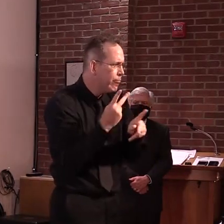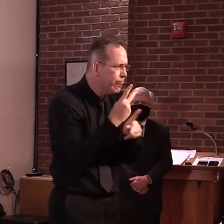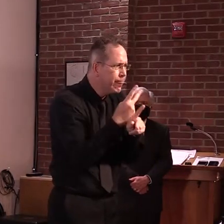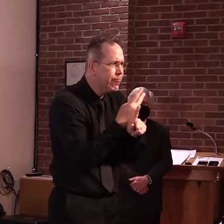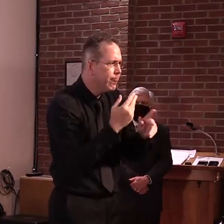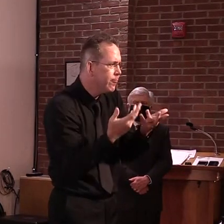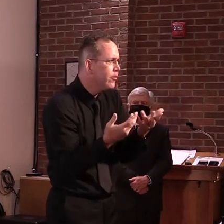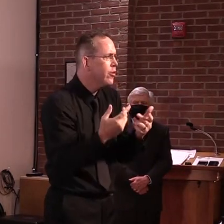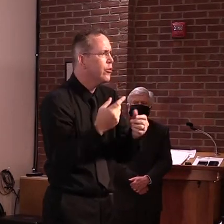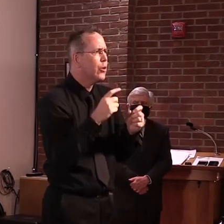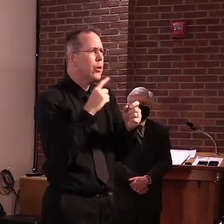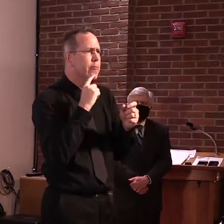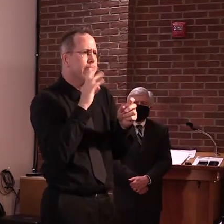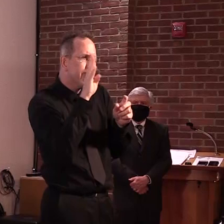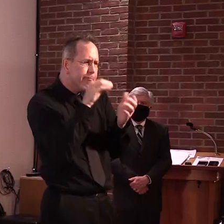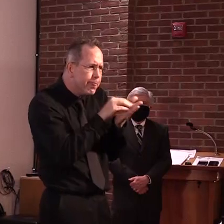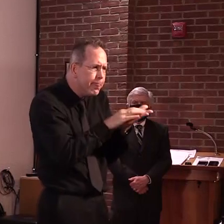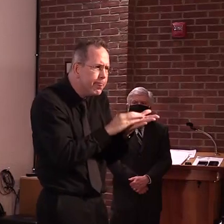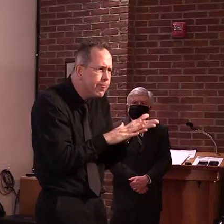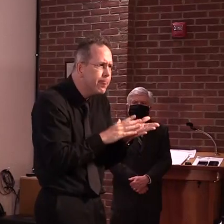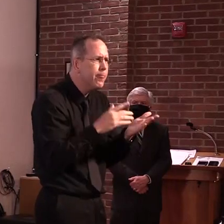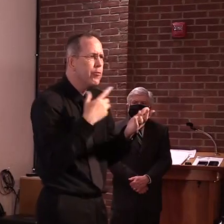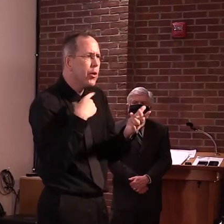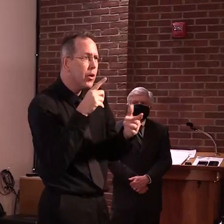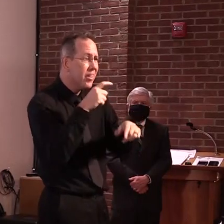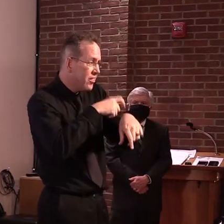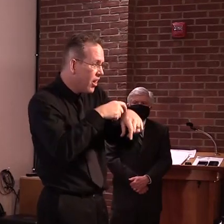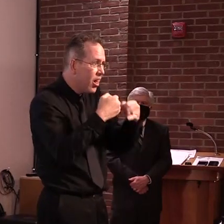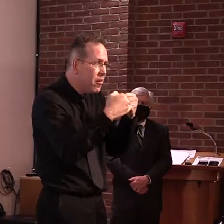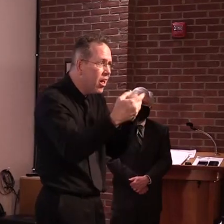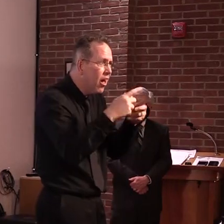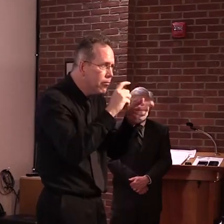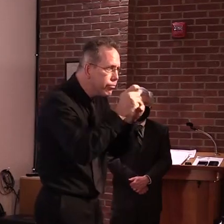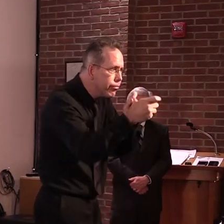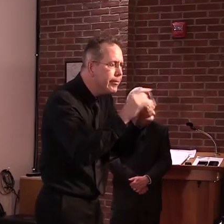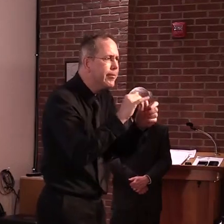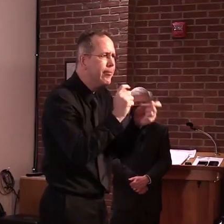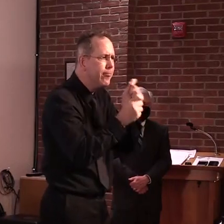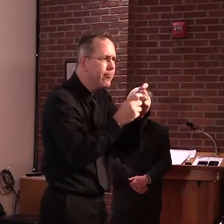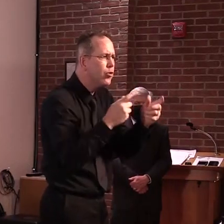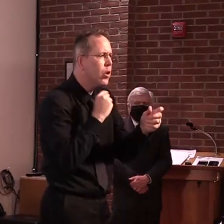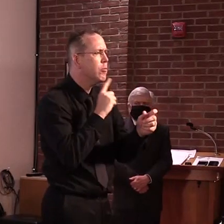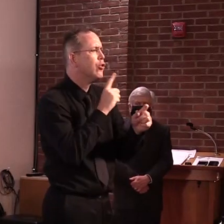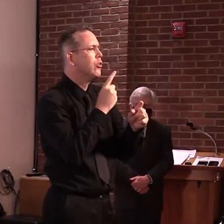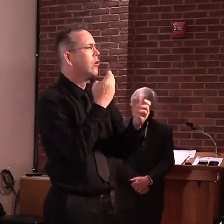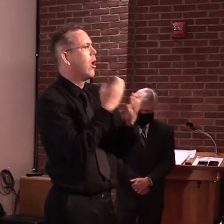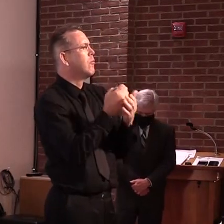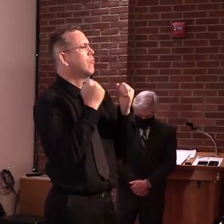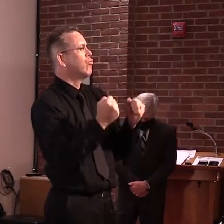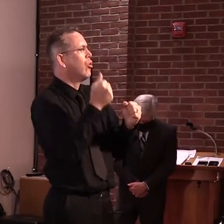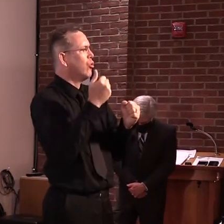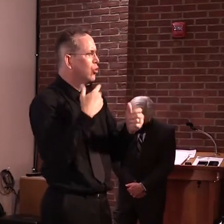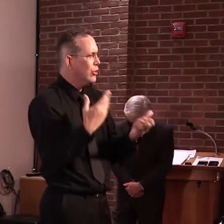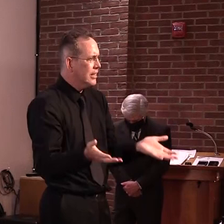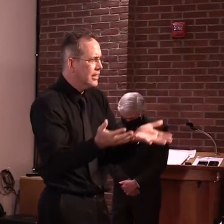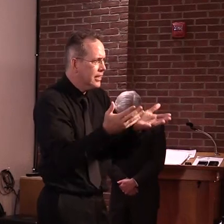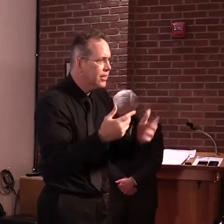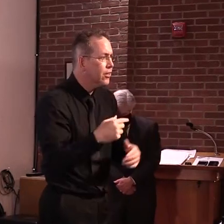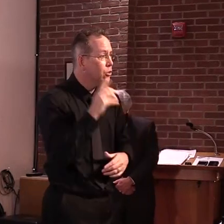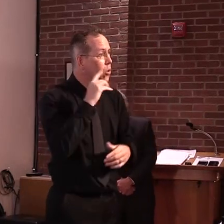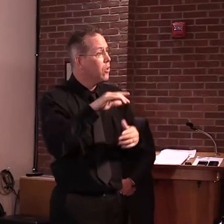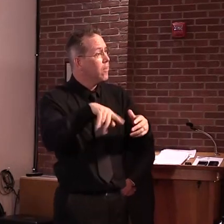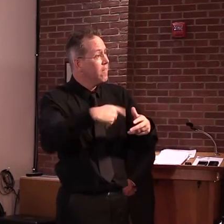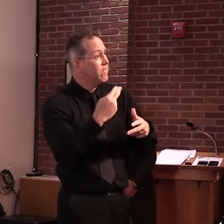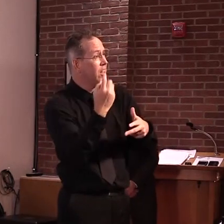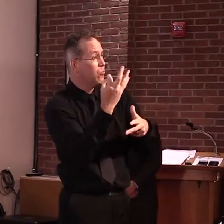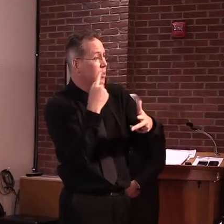through the worst of times. Phase two of this total $400 million investment is a first step. There will be